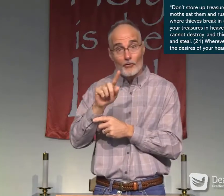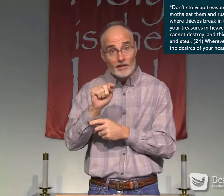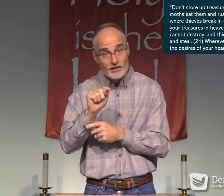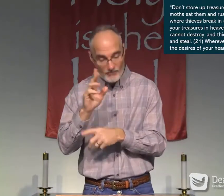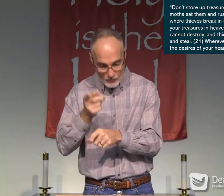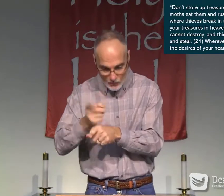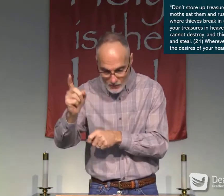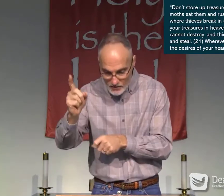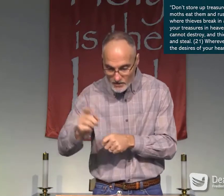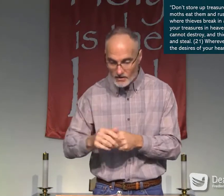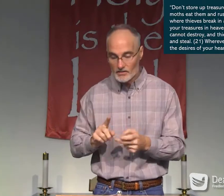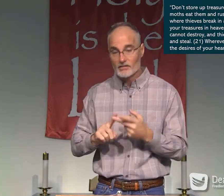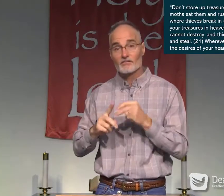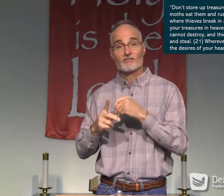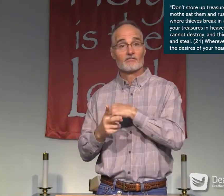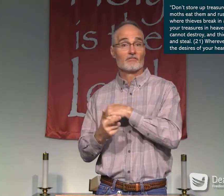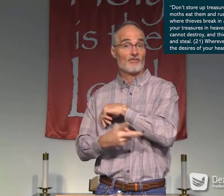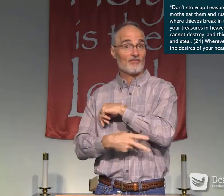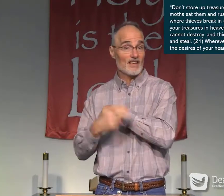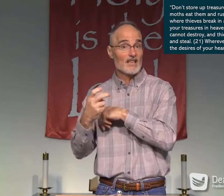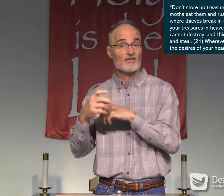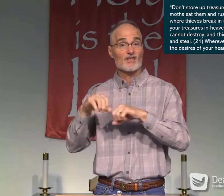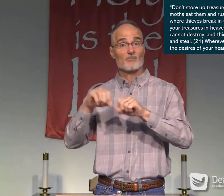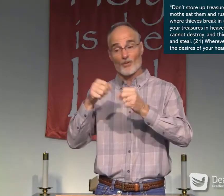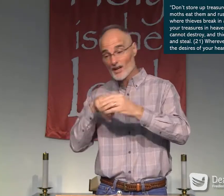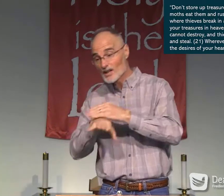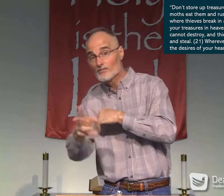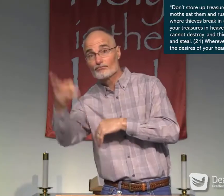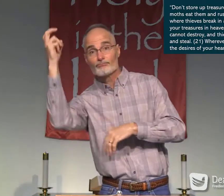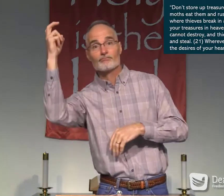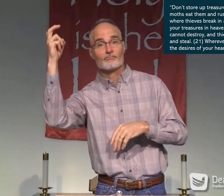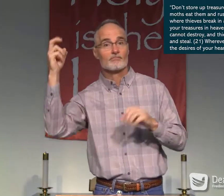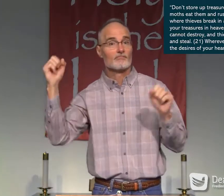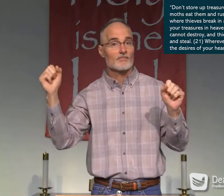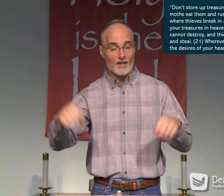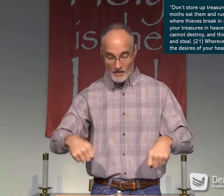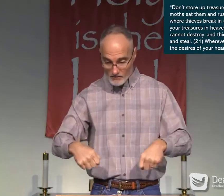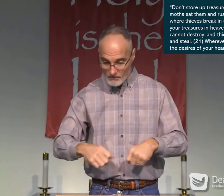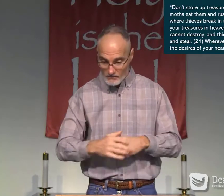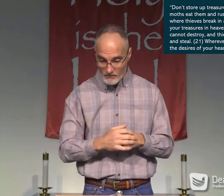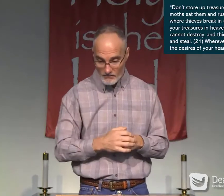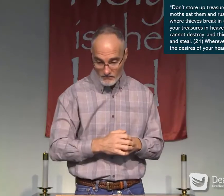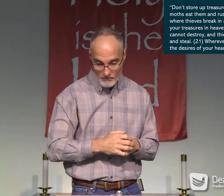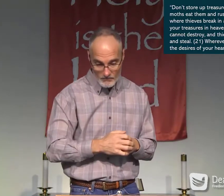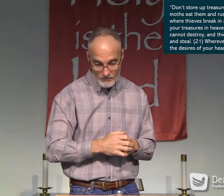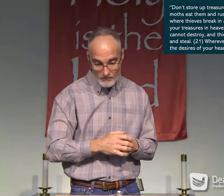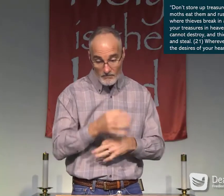and rust destroys them, and where thieves break in and steal.